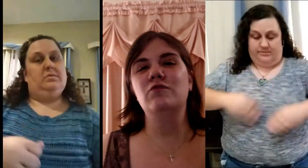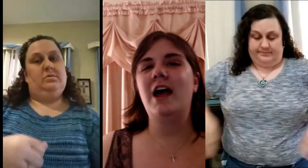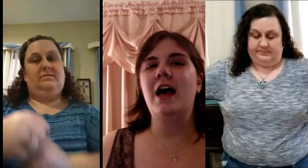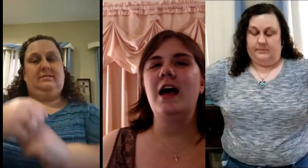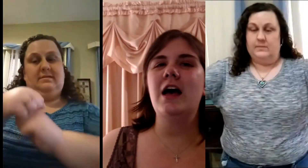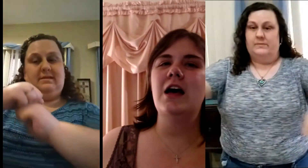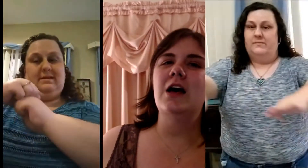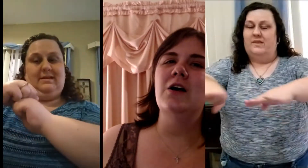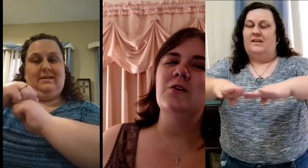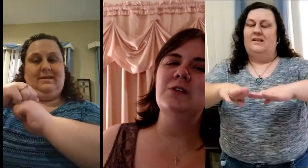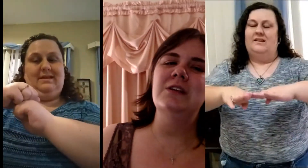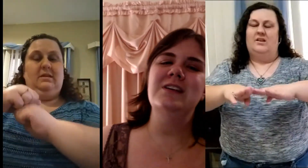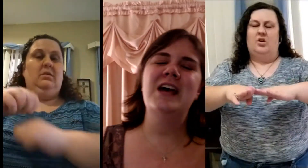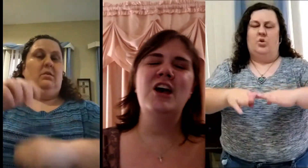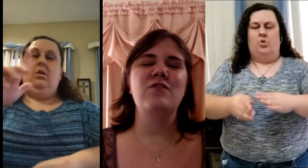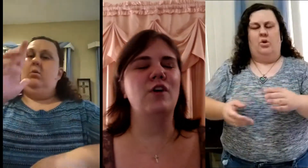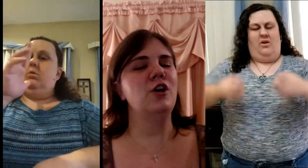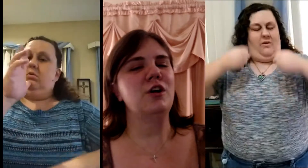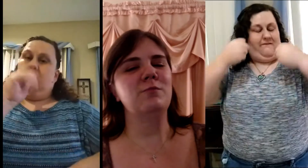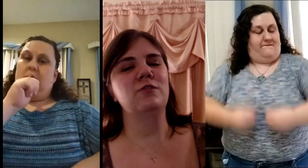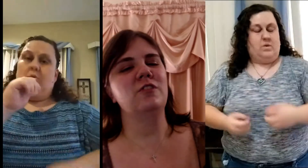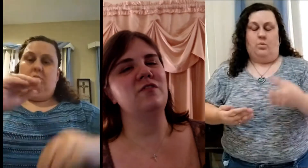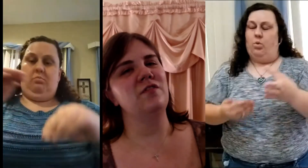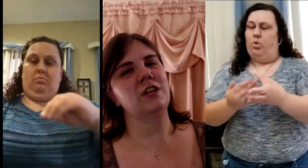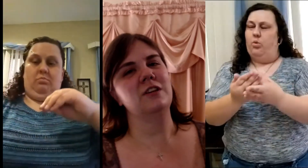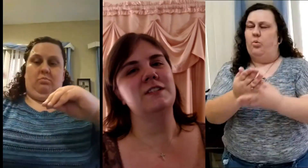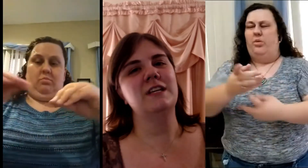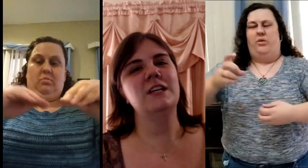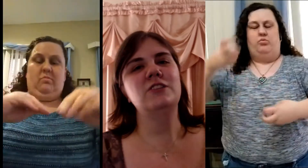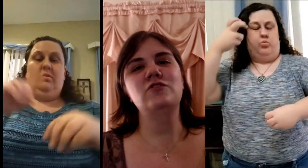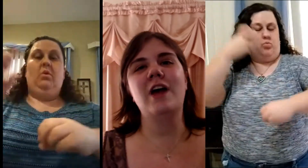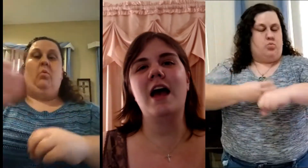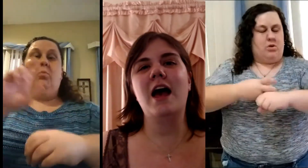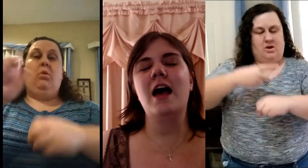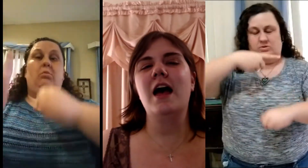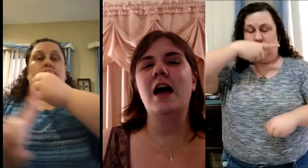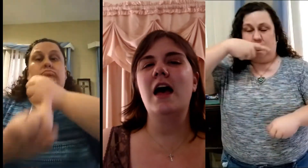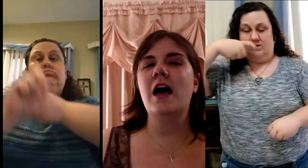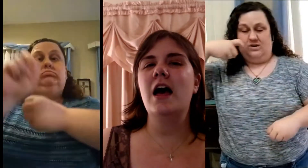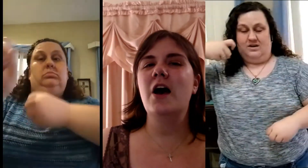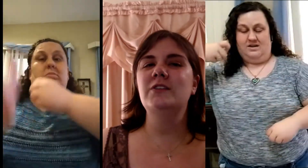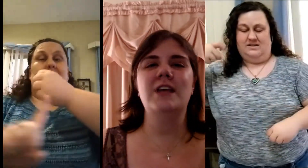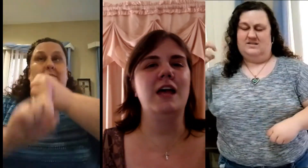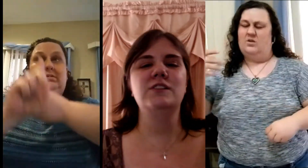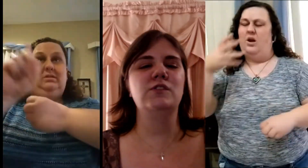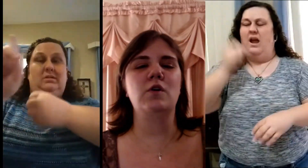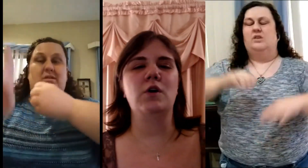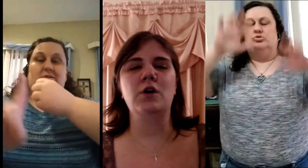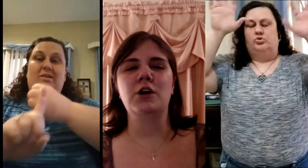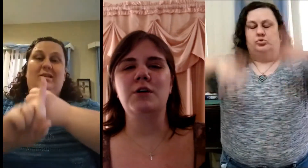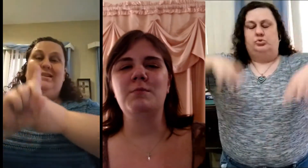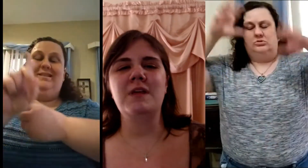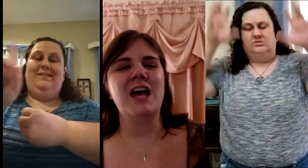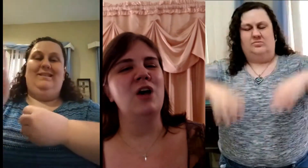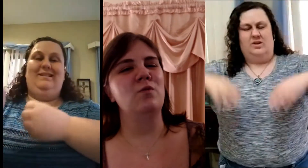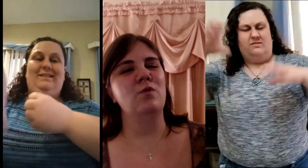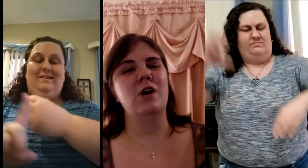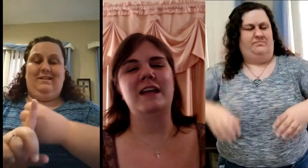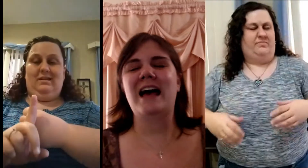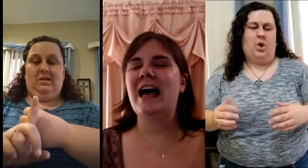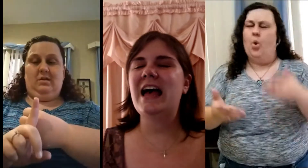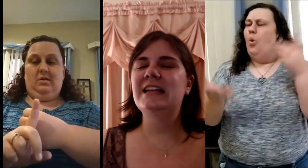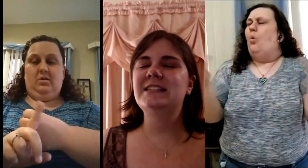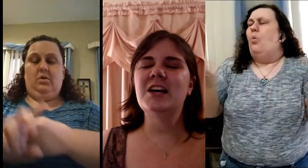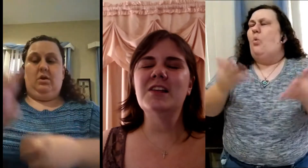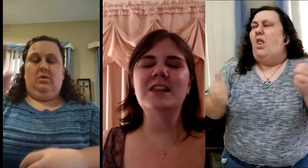solid ground, firm through the fiercest drought and storm.